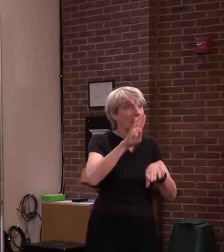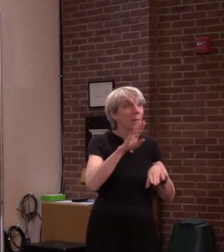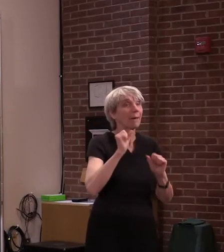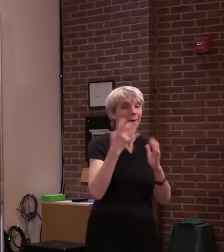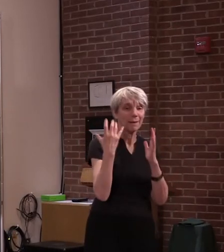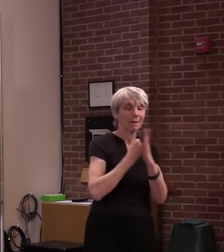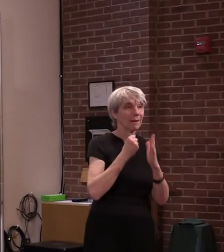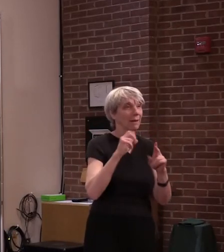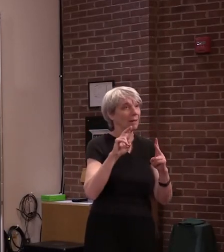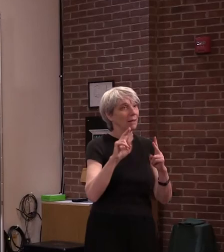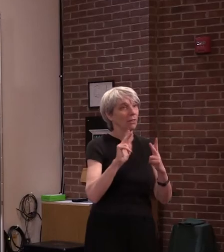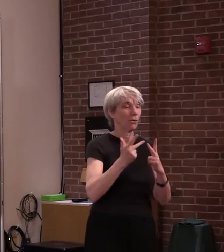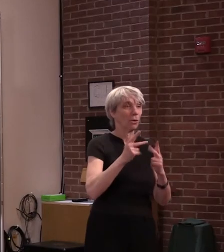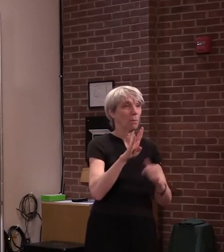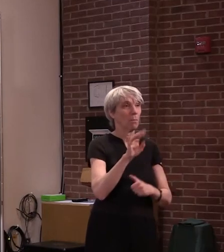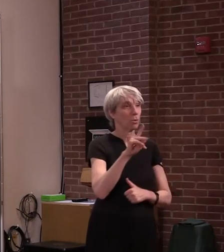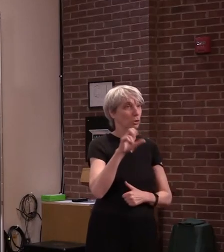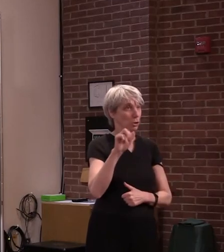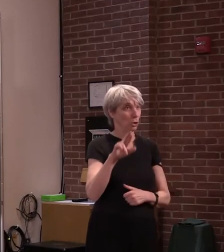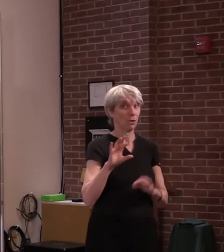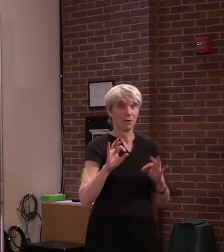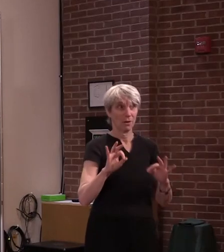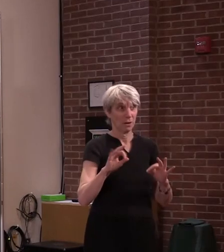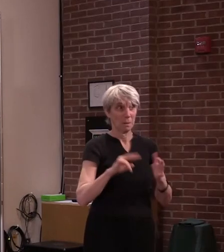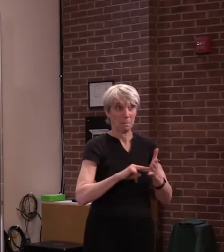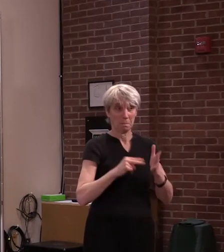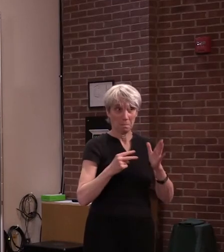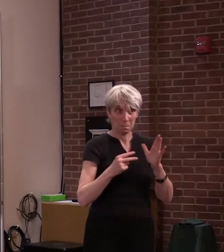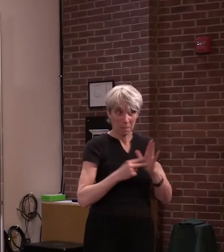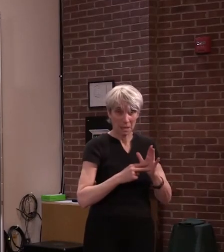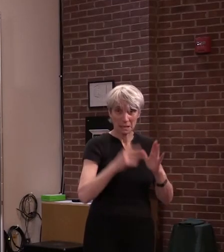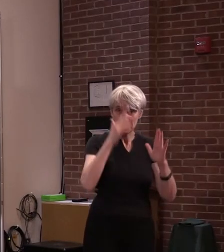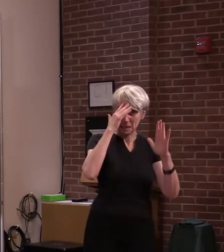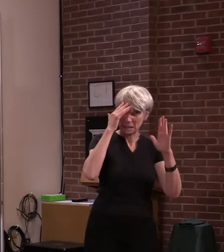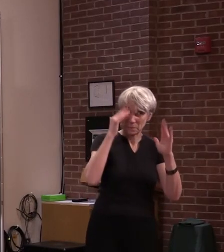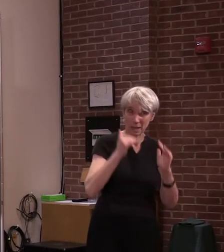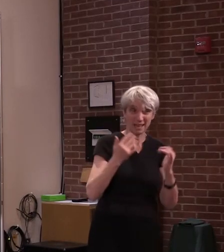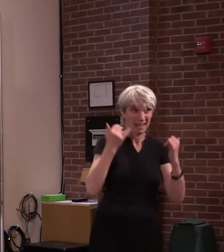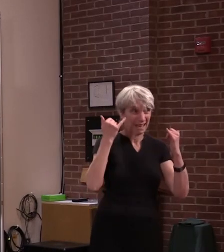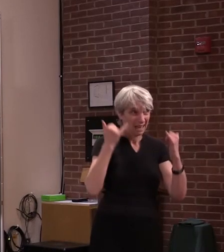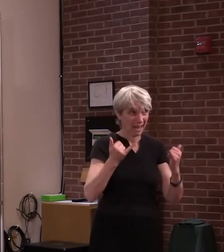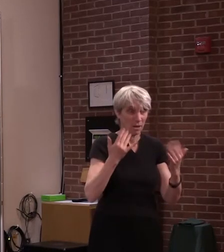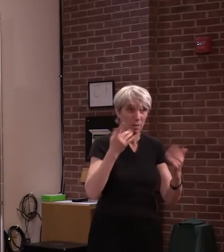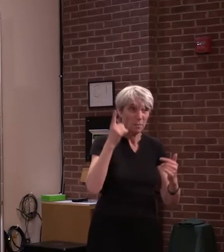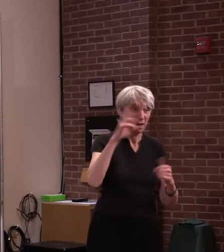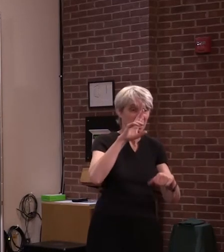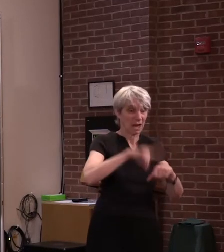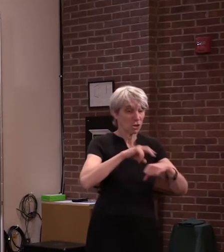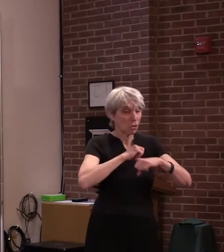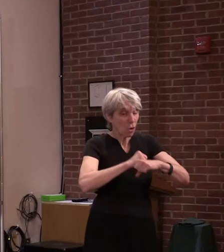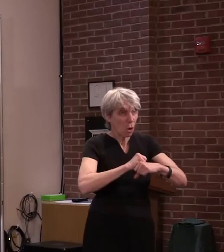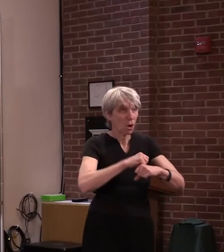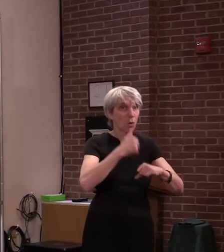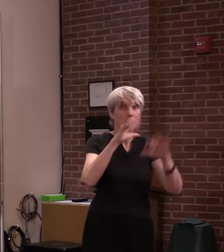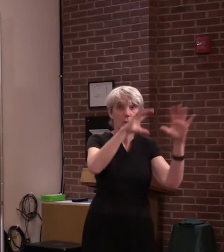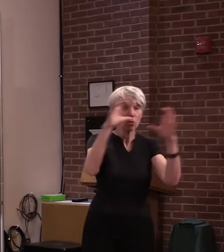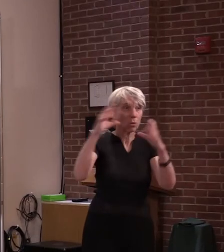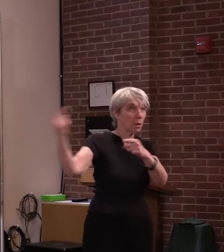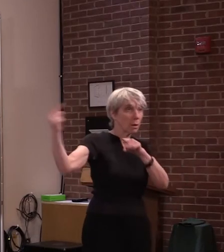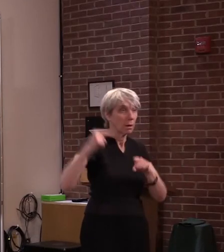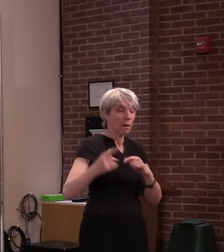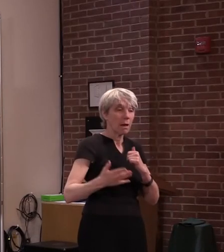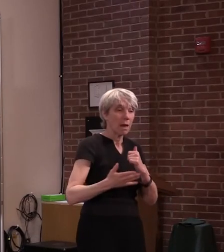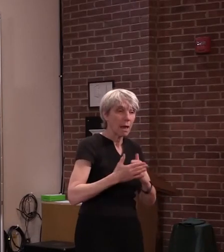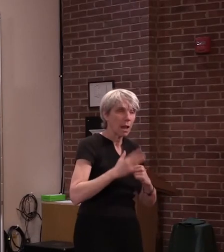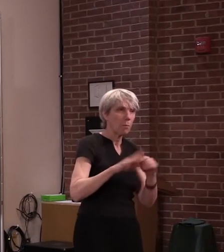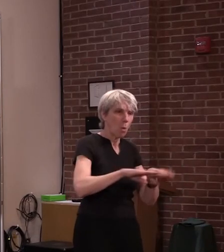boosted, what's the likelihood that we might see a better push coming forward now, maybe from the National Guard or others, to try to get more